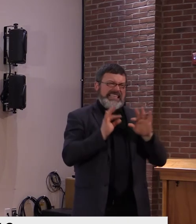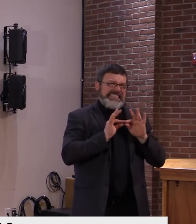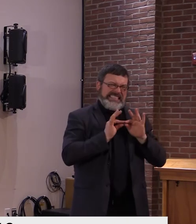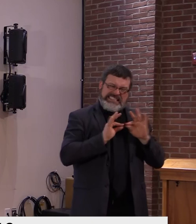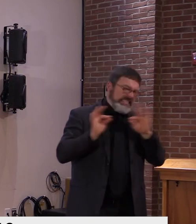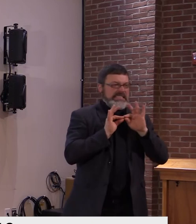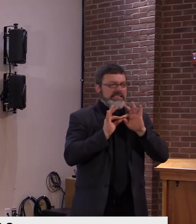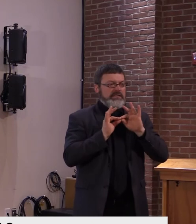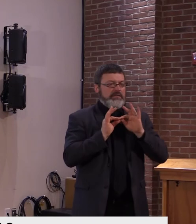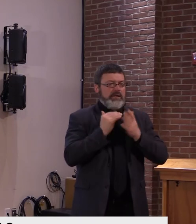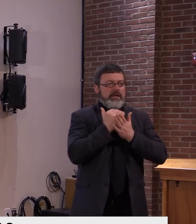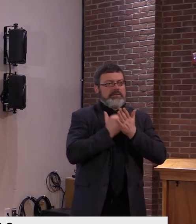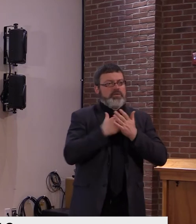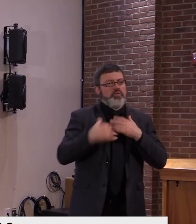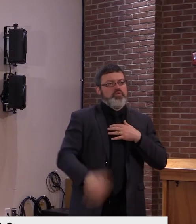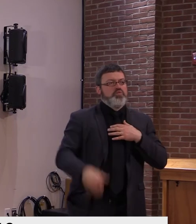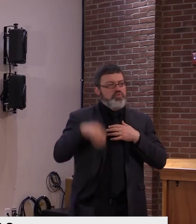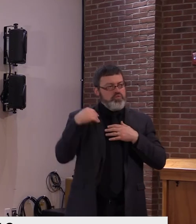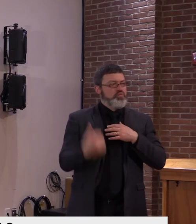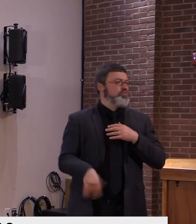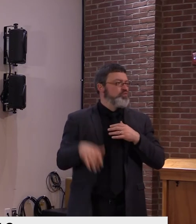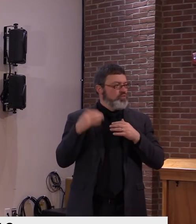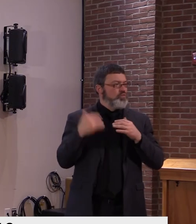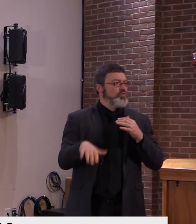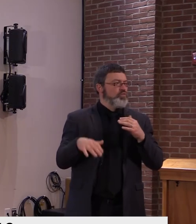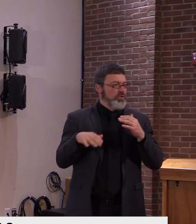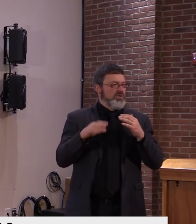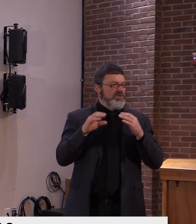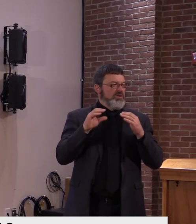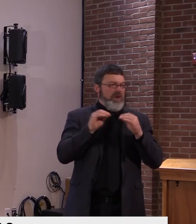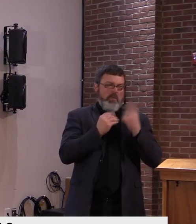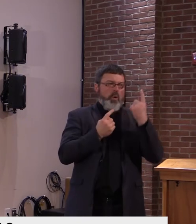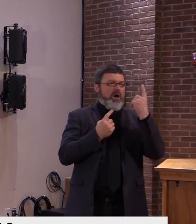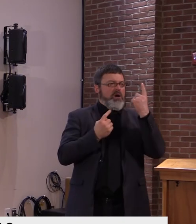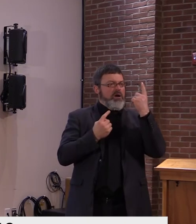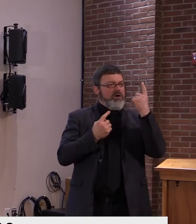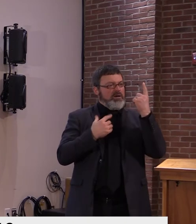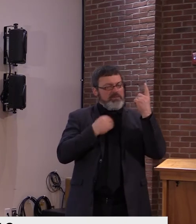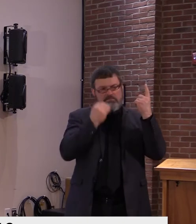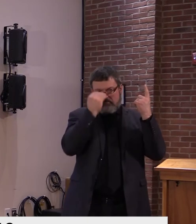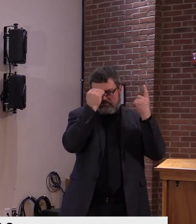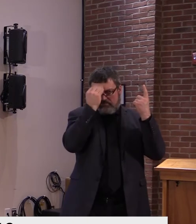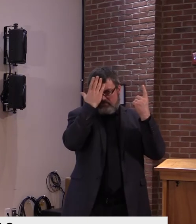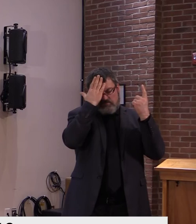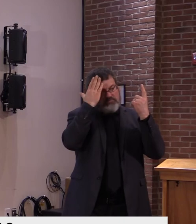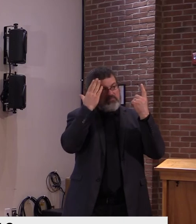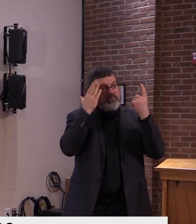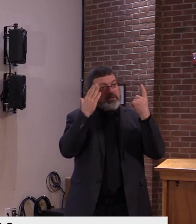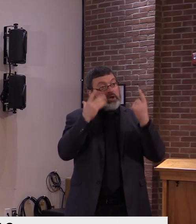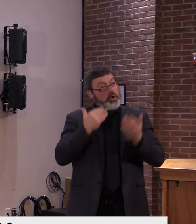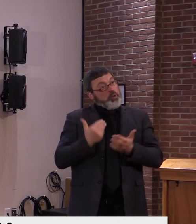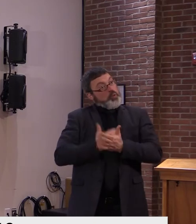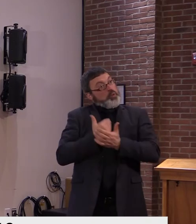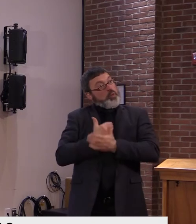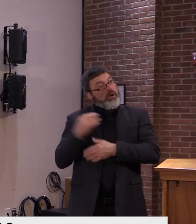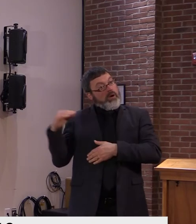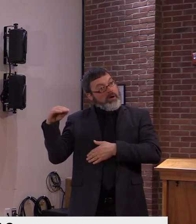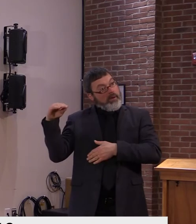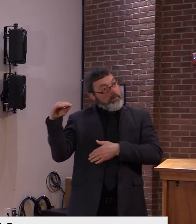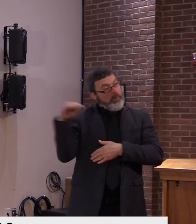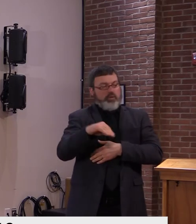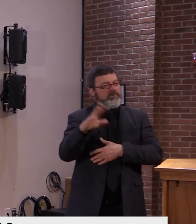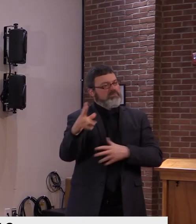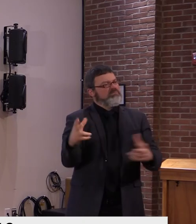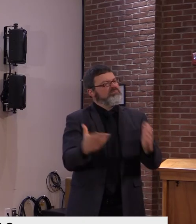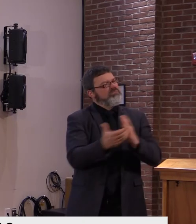been pioneers. We have a healthcare outbreak and prevention response team